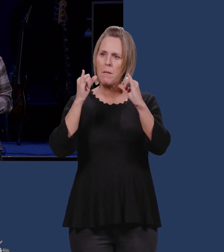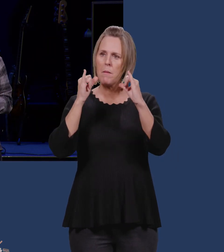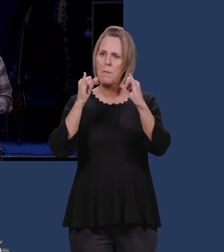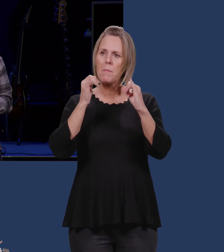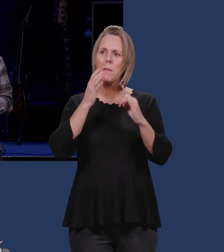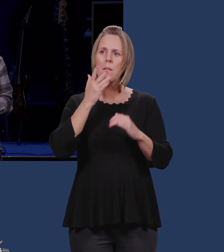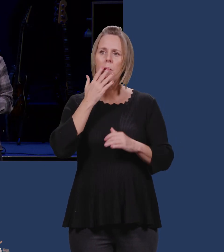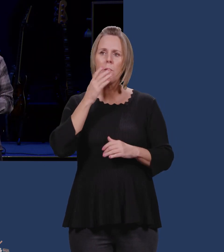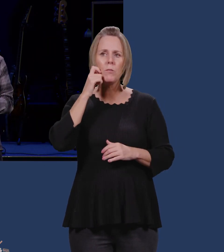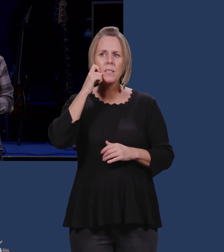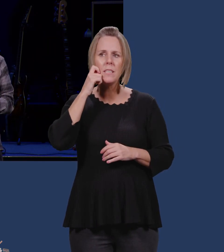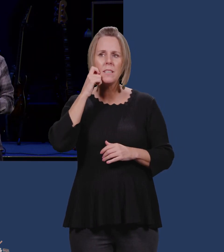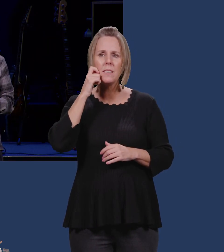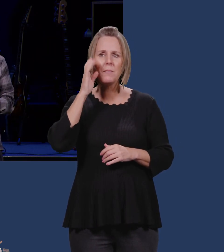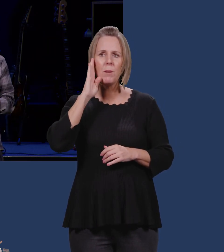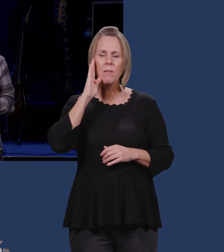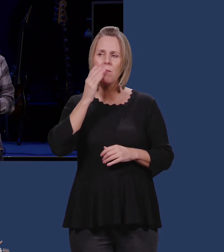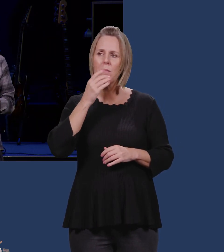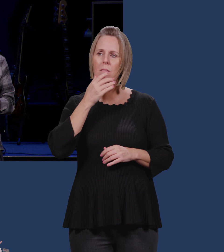him.